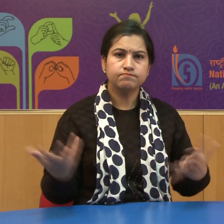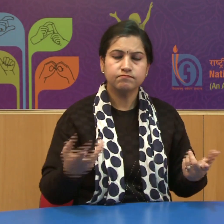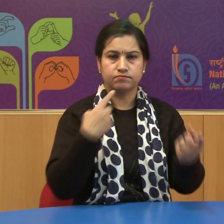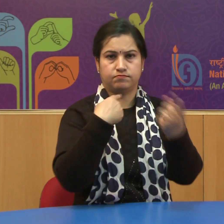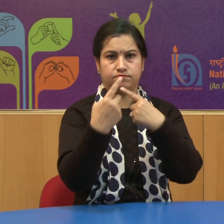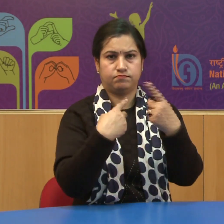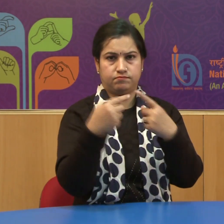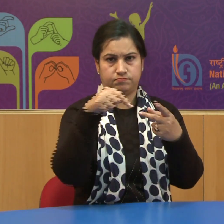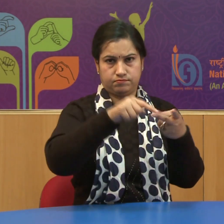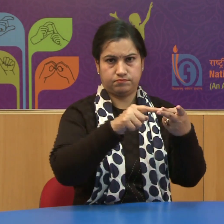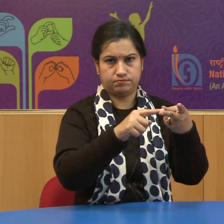against British rule in India.